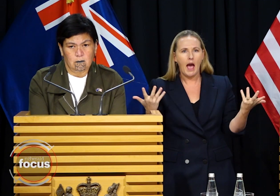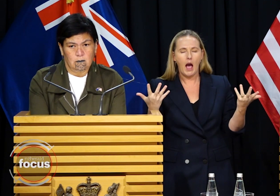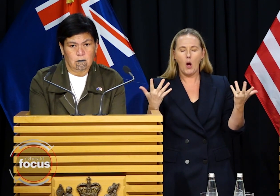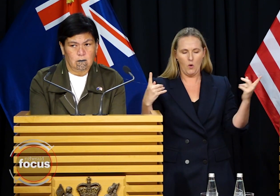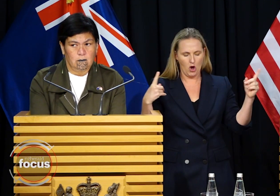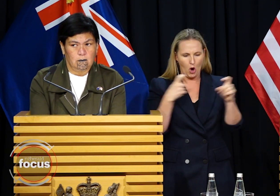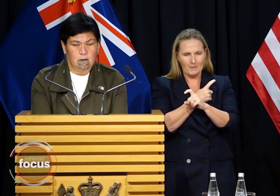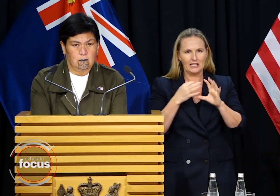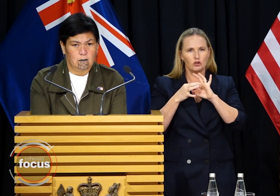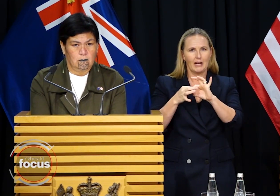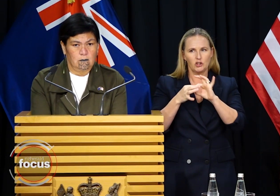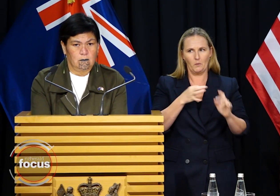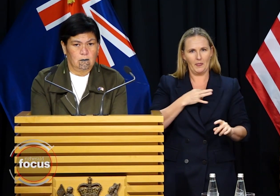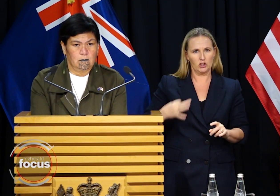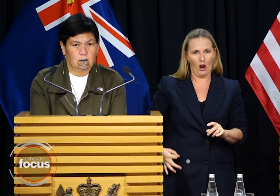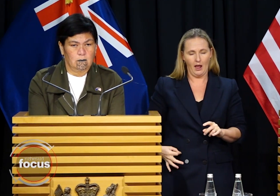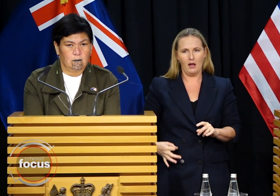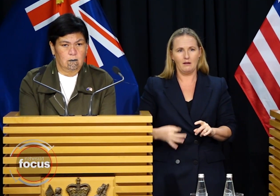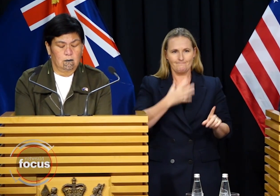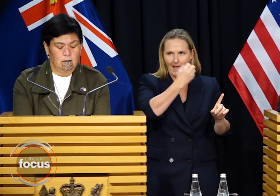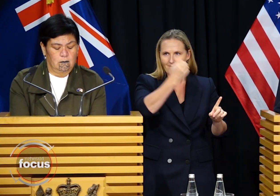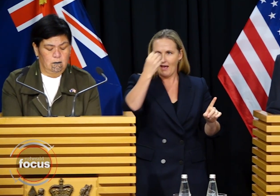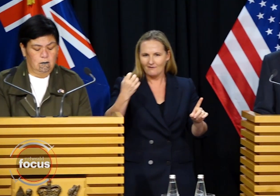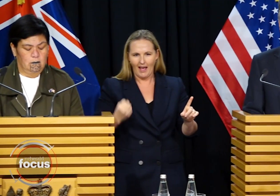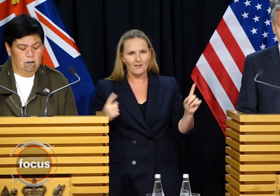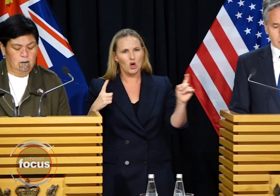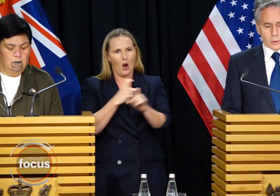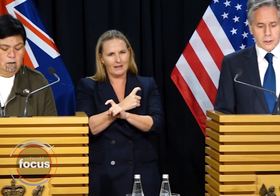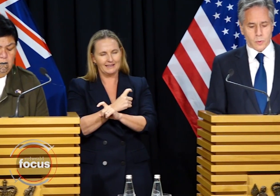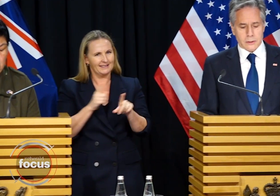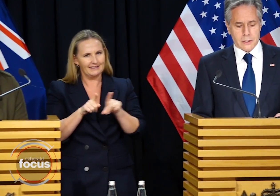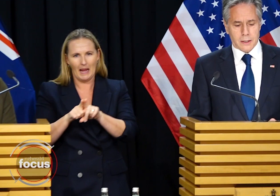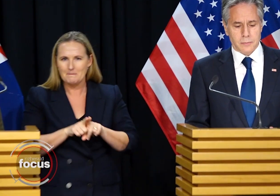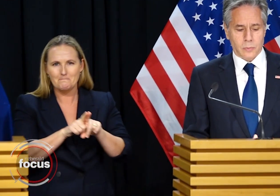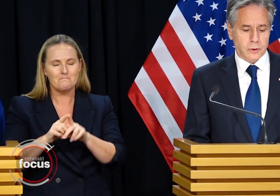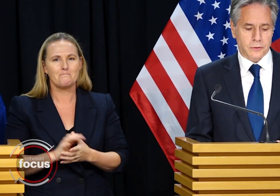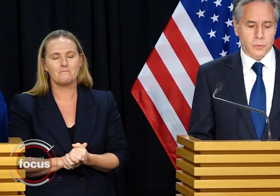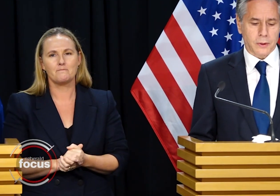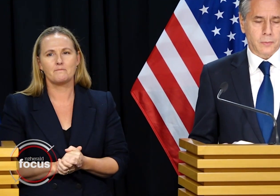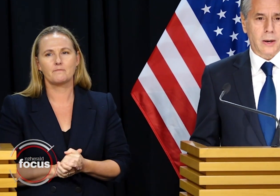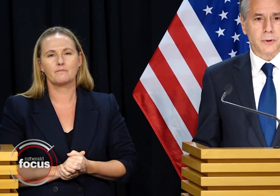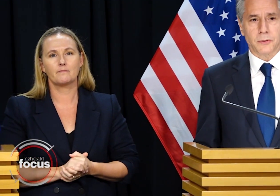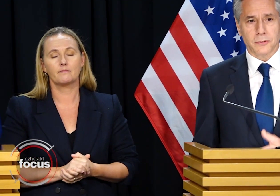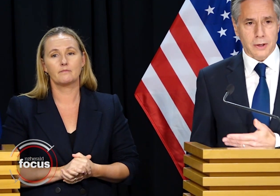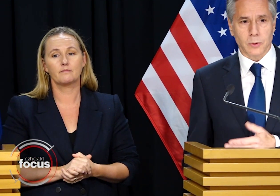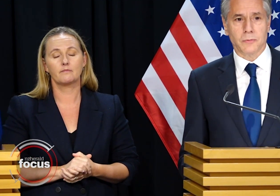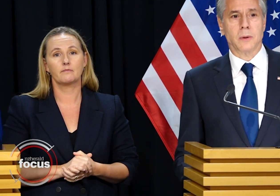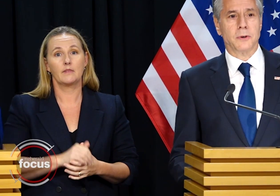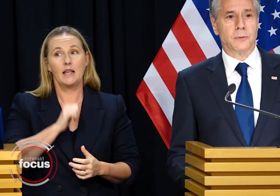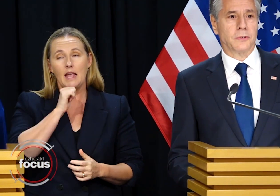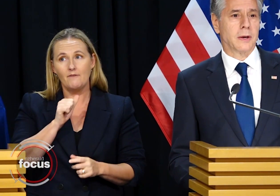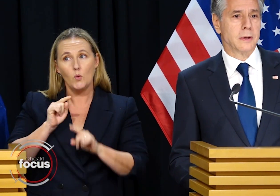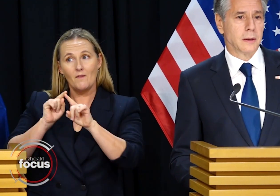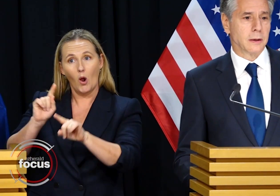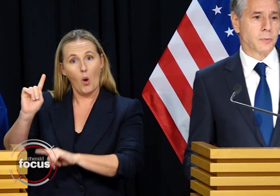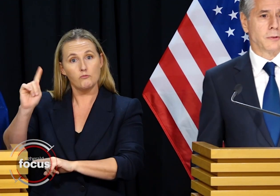all have with China. And I think if you look at what, or listen to what the Prime Minister has said, what the Foreign